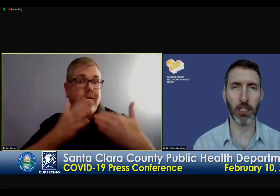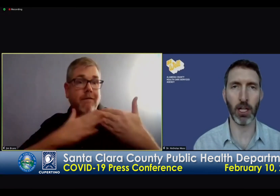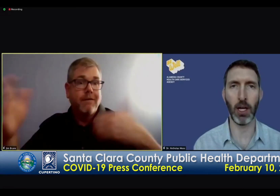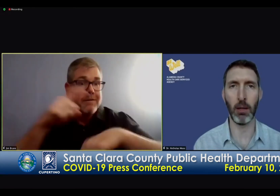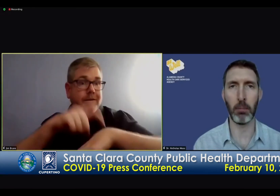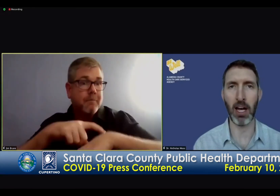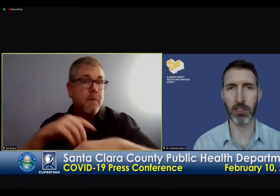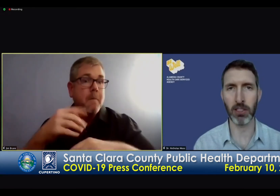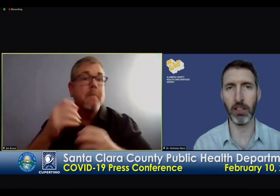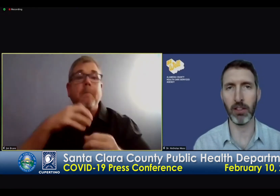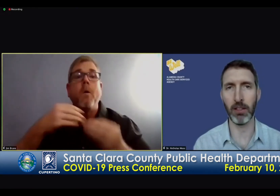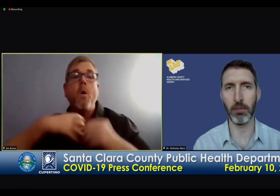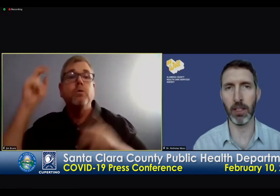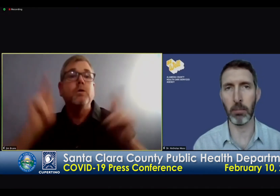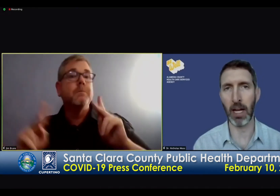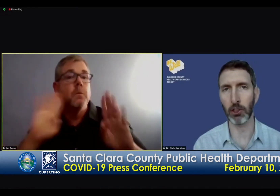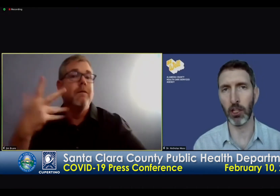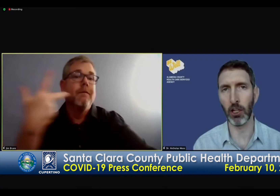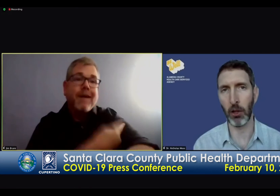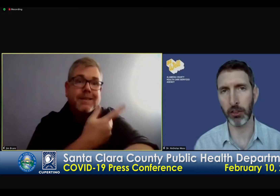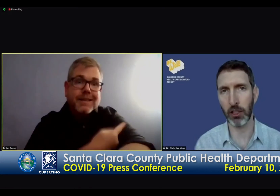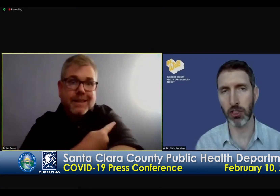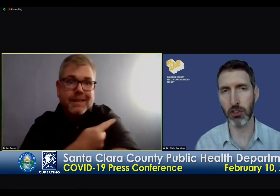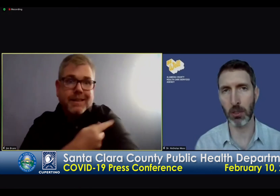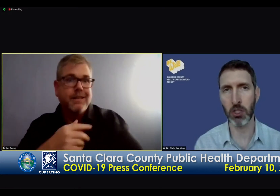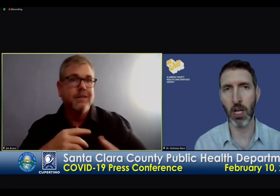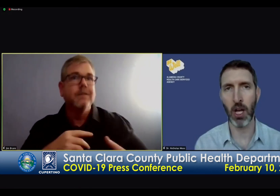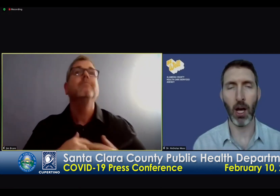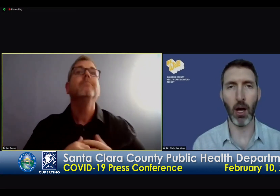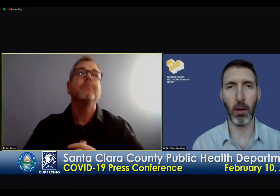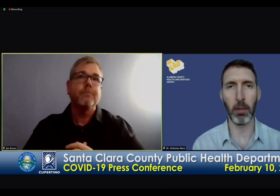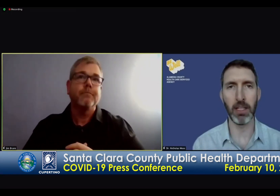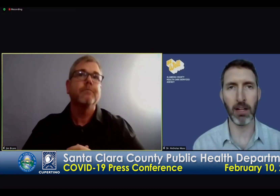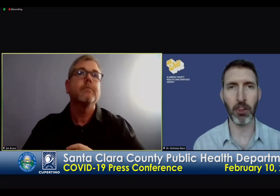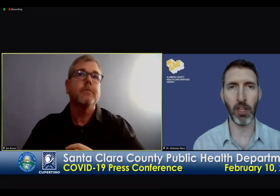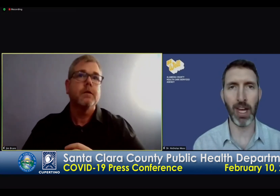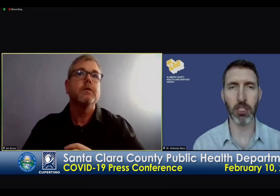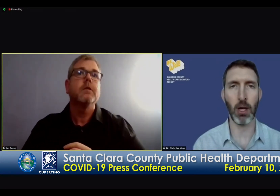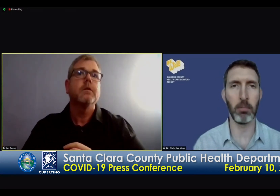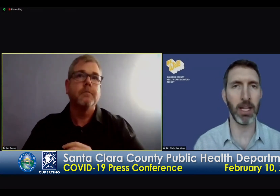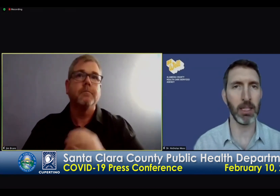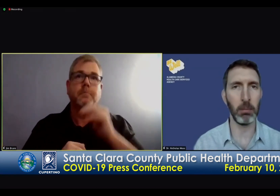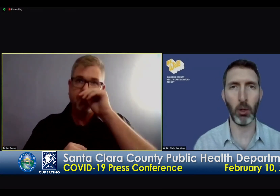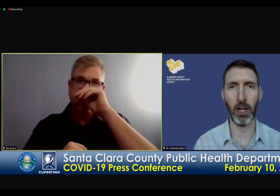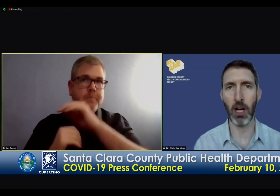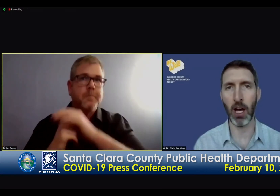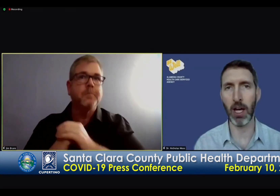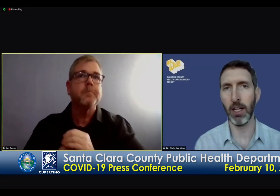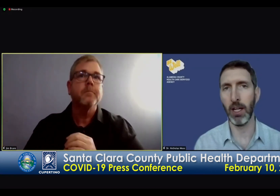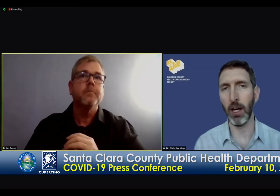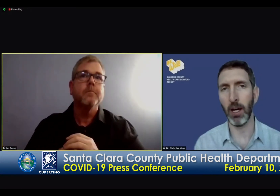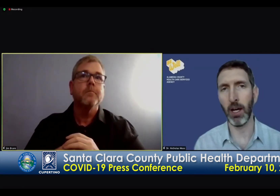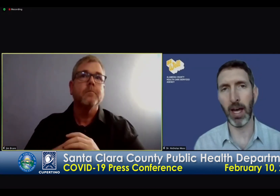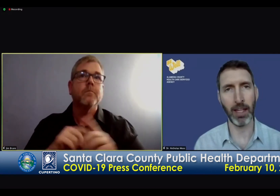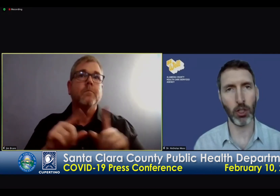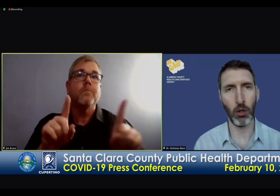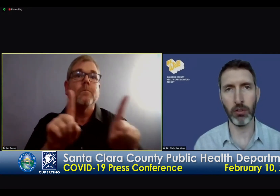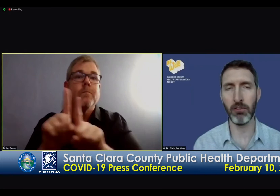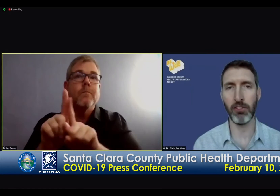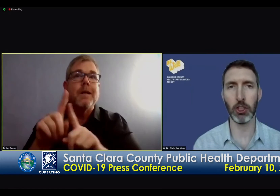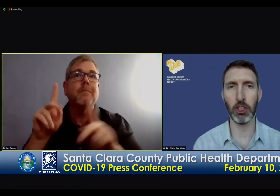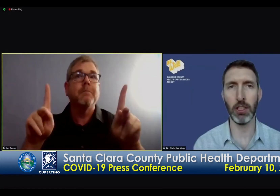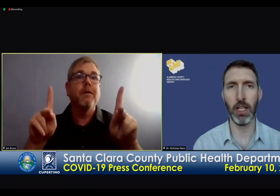affect positively the impact on our healthcare systems. But nevertheless, many people have not had